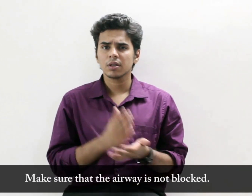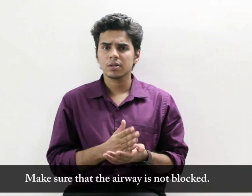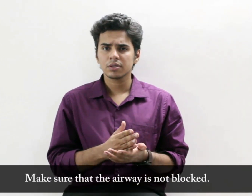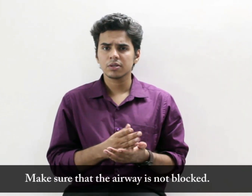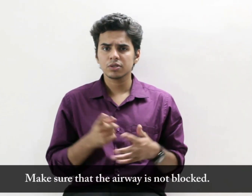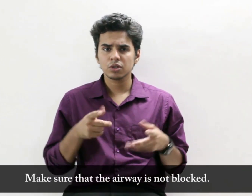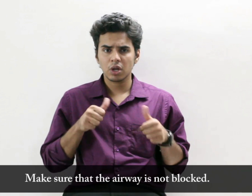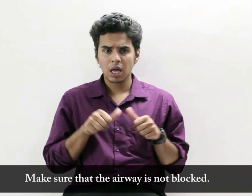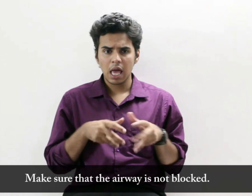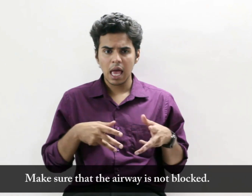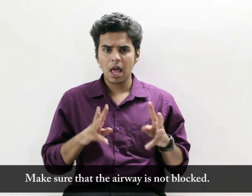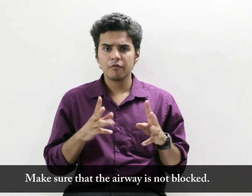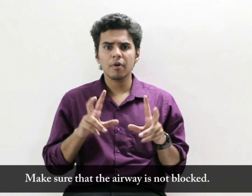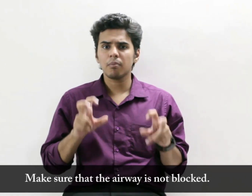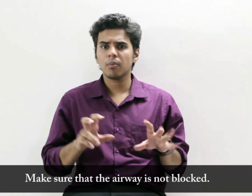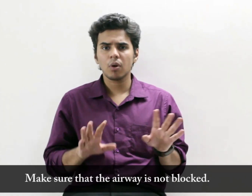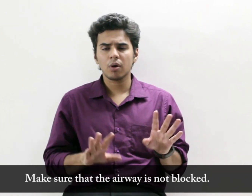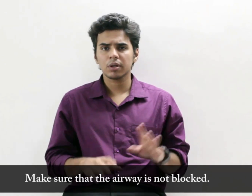Make sure that the airway is not blocked.